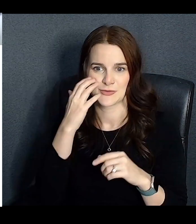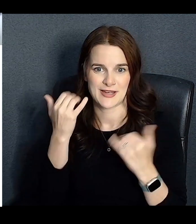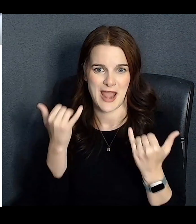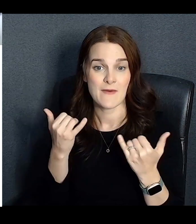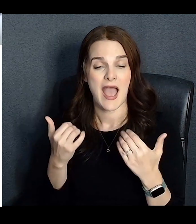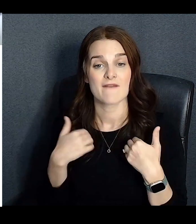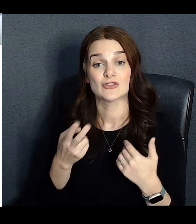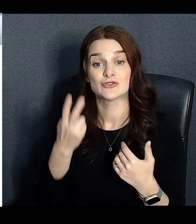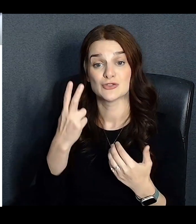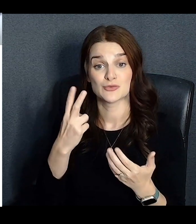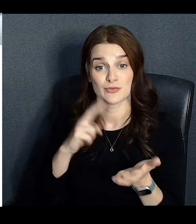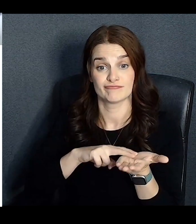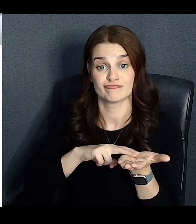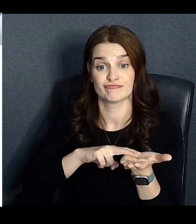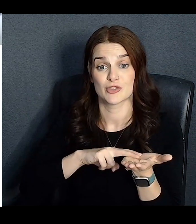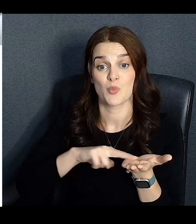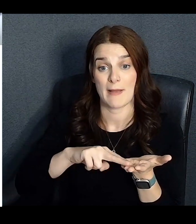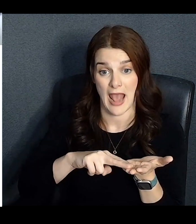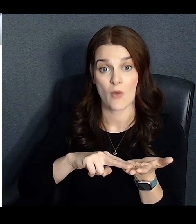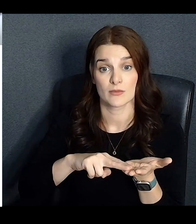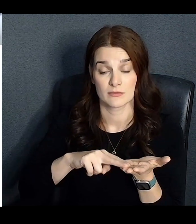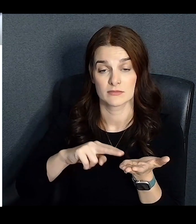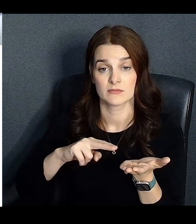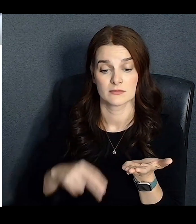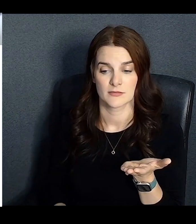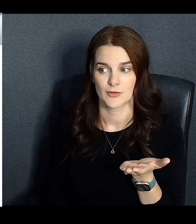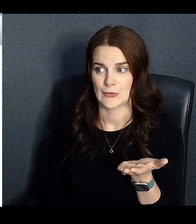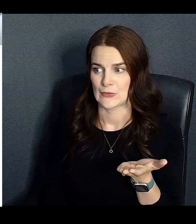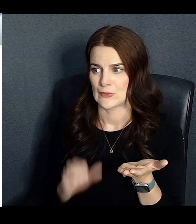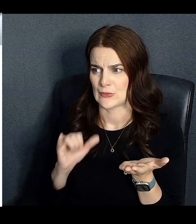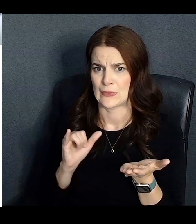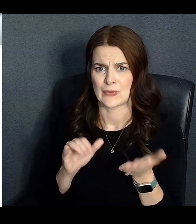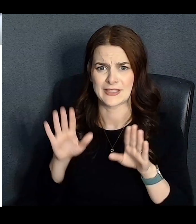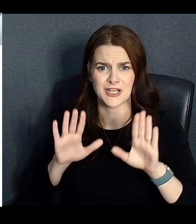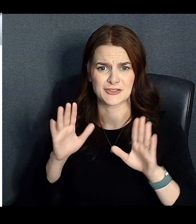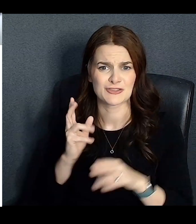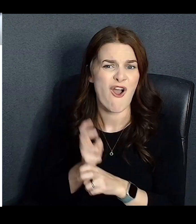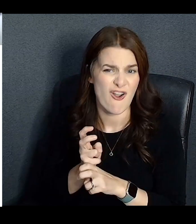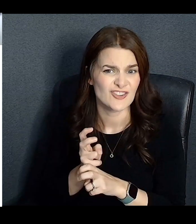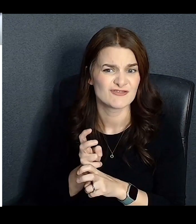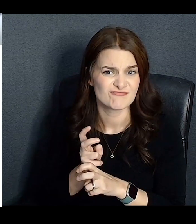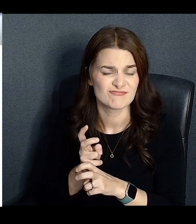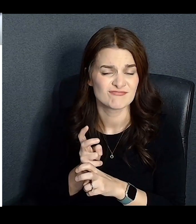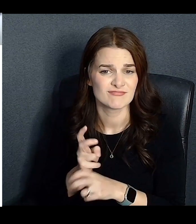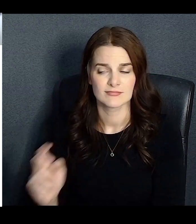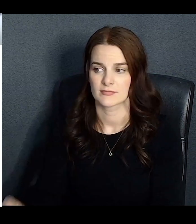two fingers and swipe down. Oopsies. This gesture is a little hard.